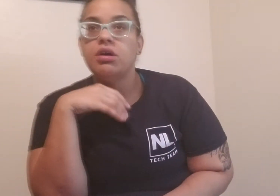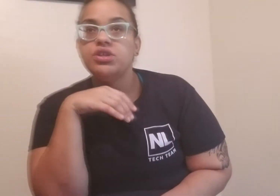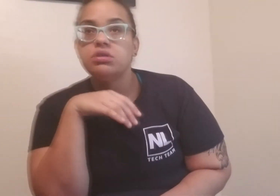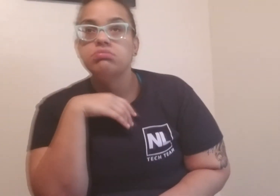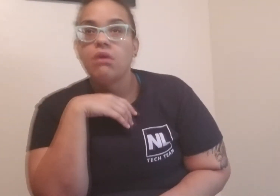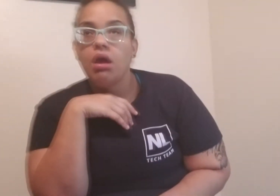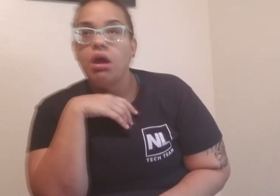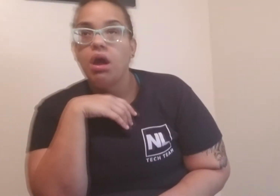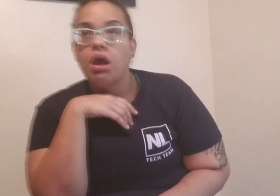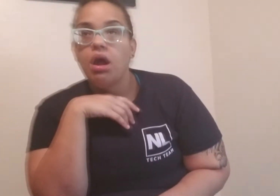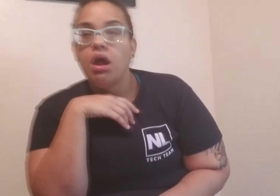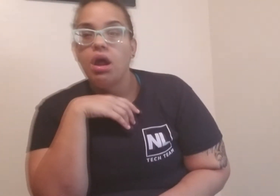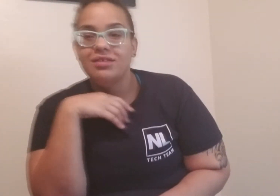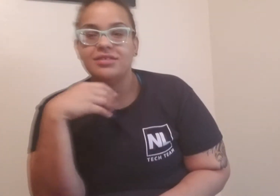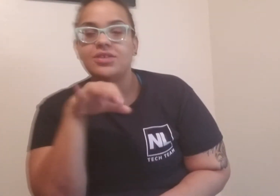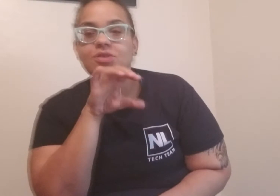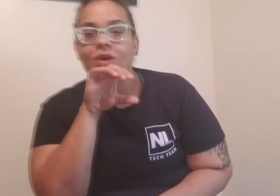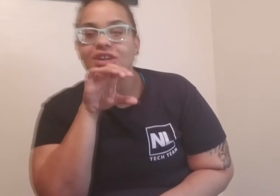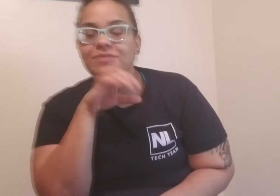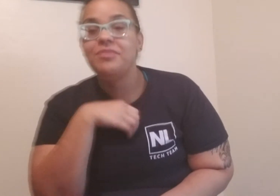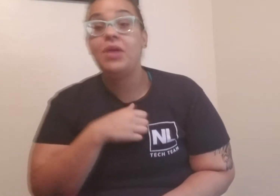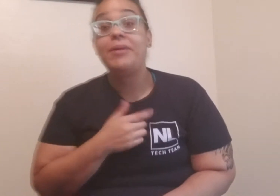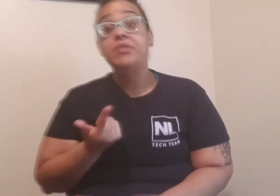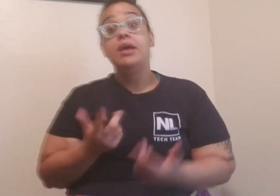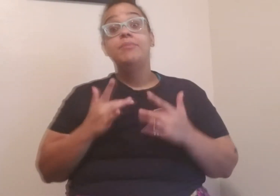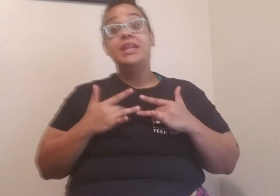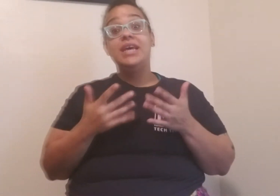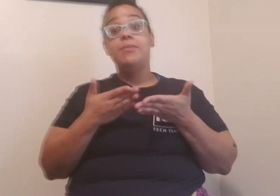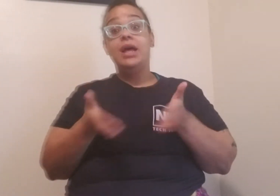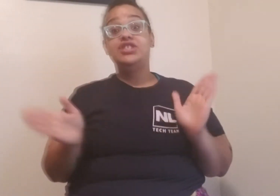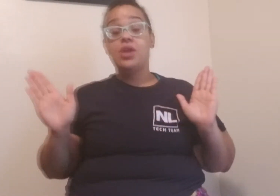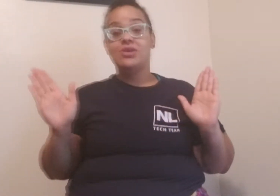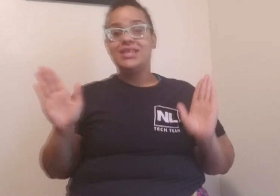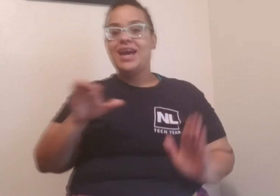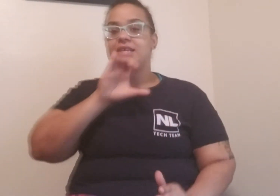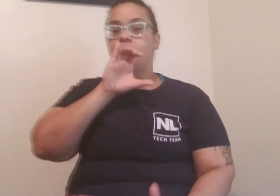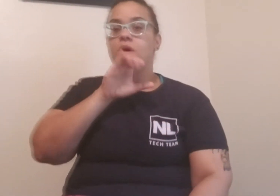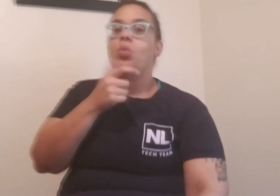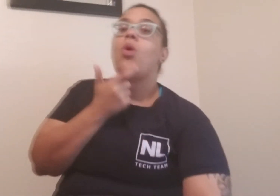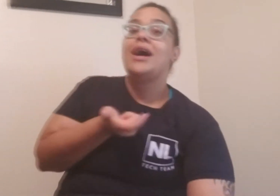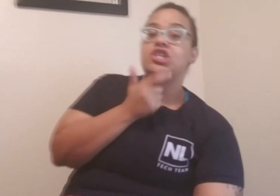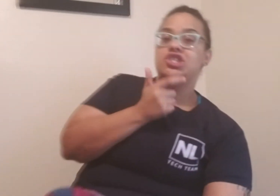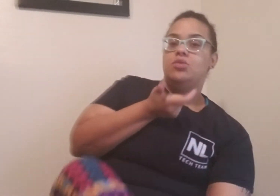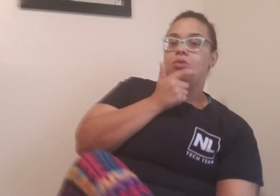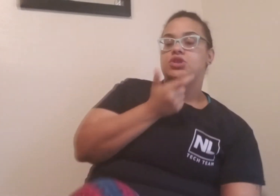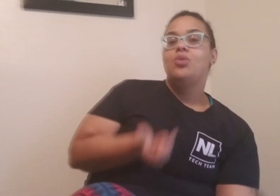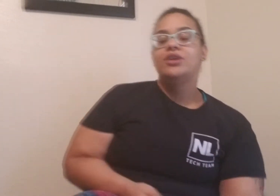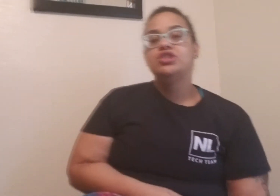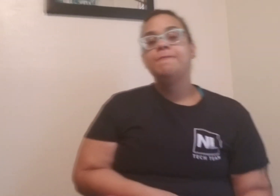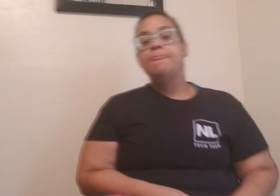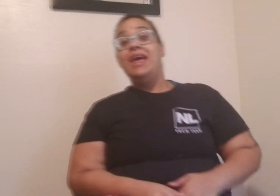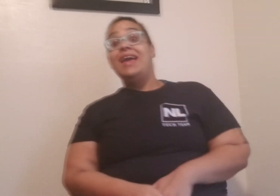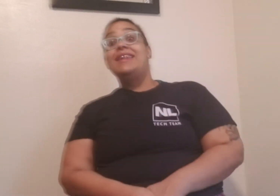you're just, so it's watch. But anyway, but a general sign is watch, to watch. Now,